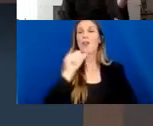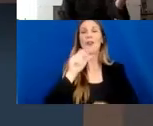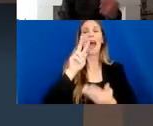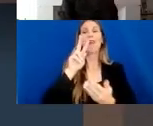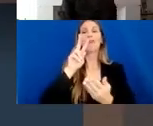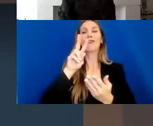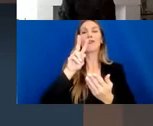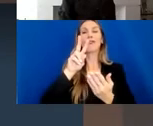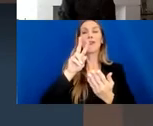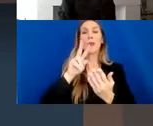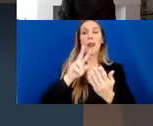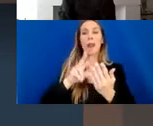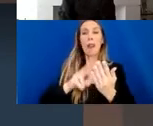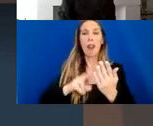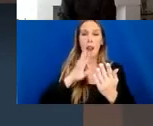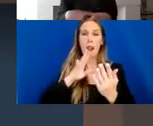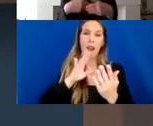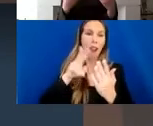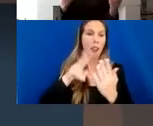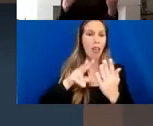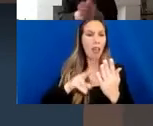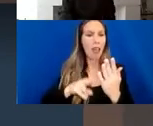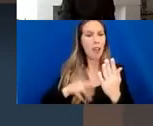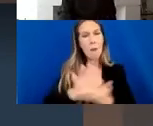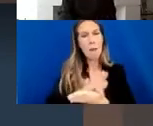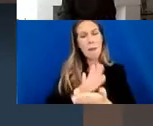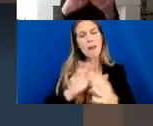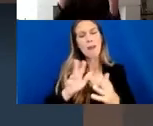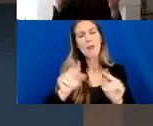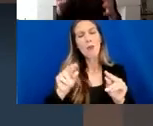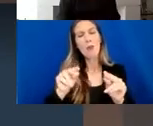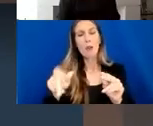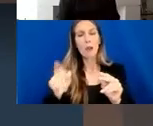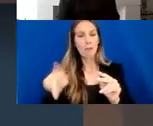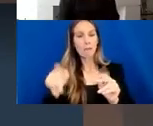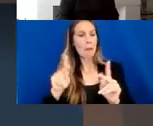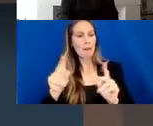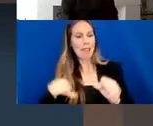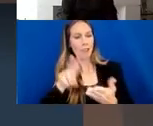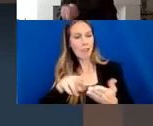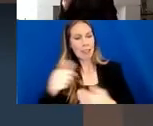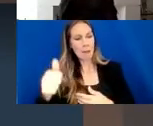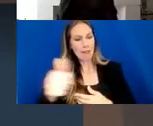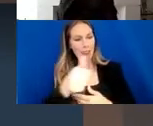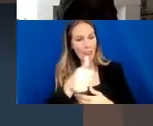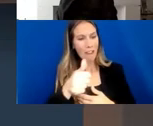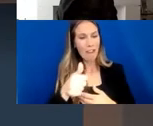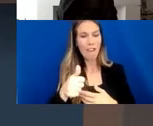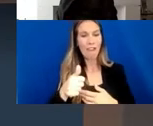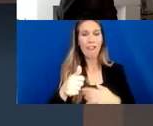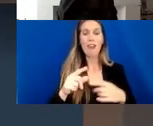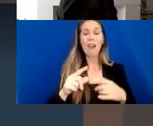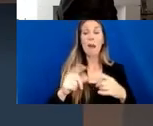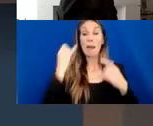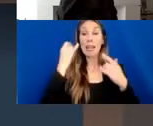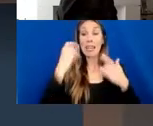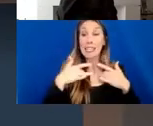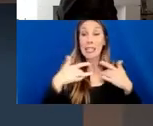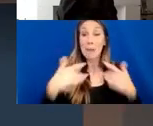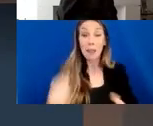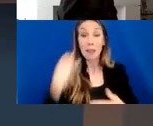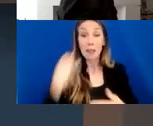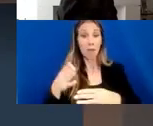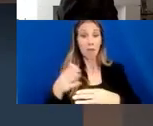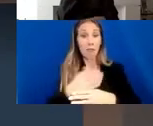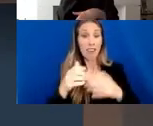because people can otherwise read it. You're synthesizing the essence of it in typically, even if you're sharing with a presenter,